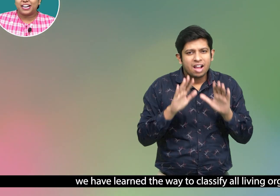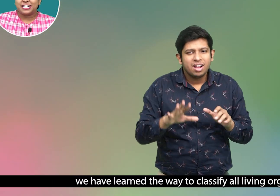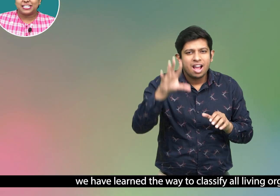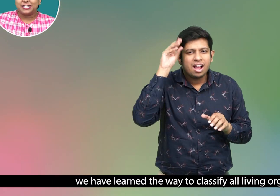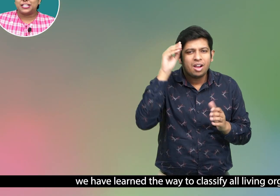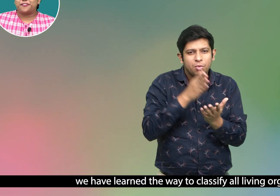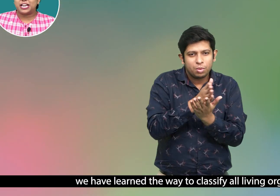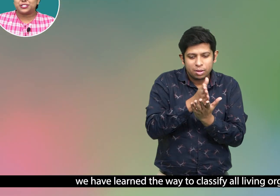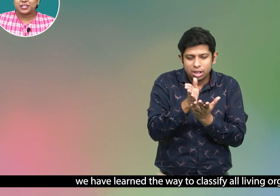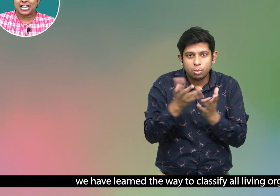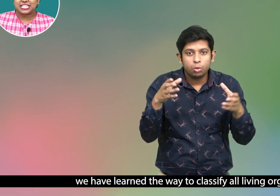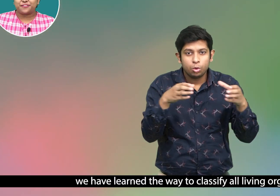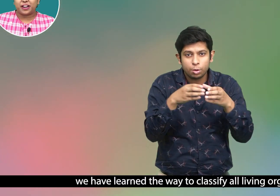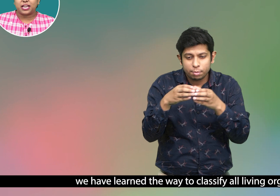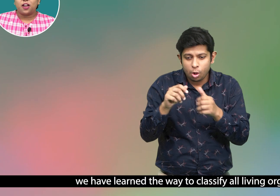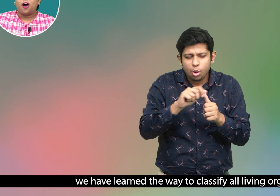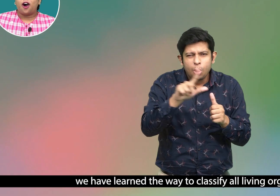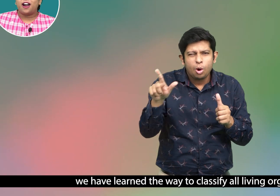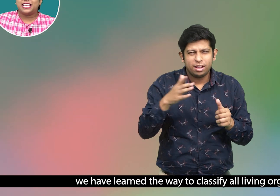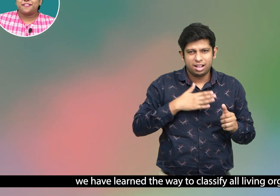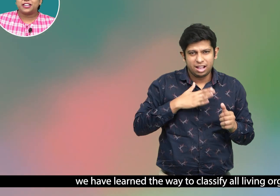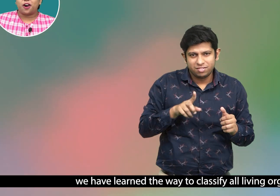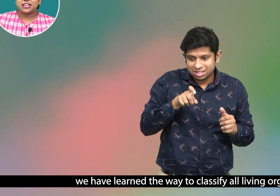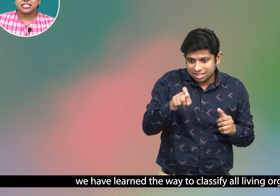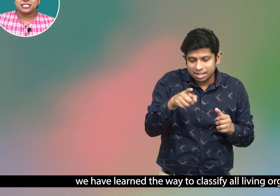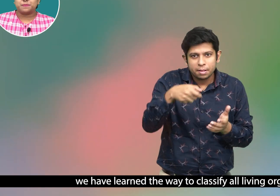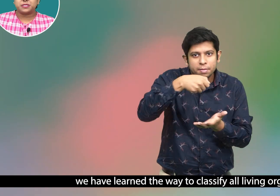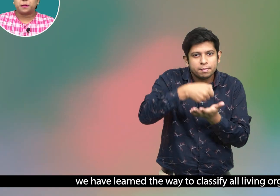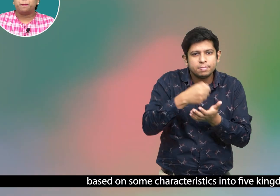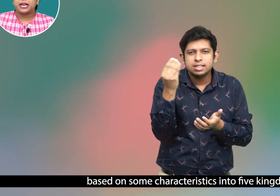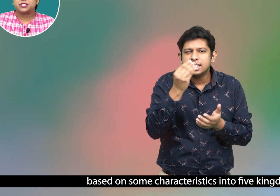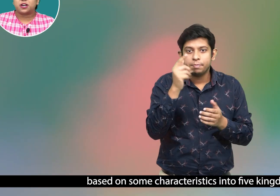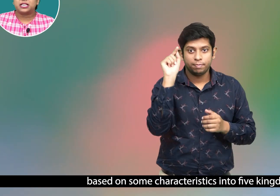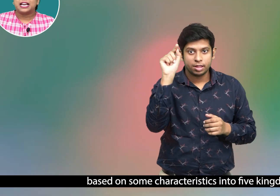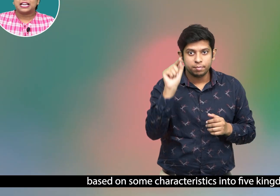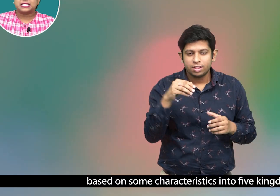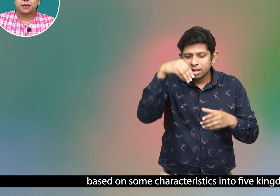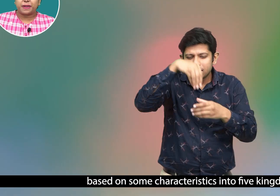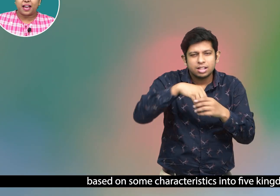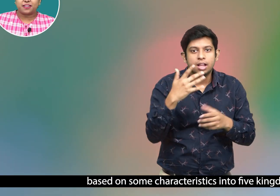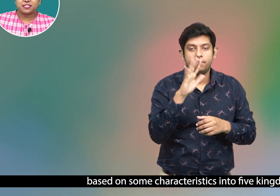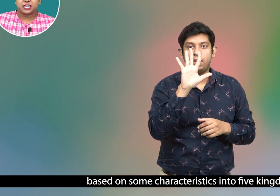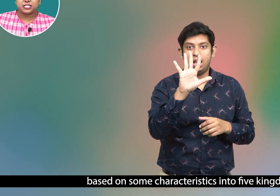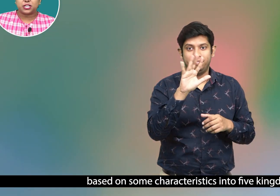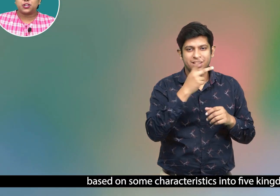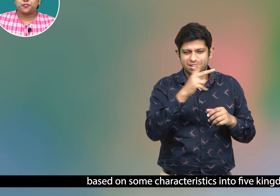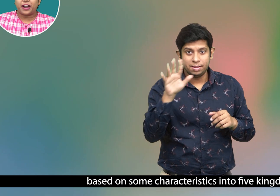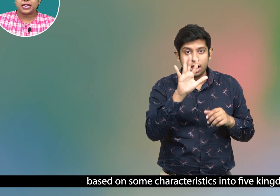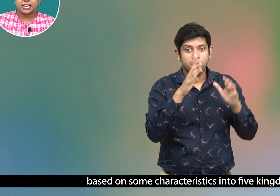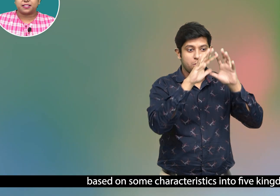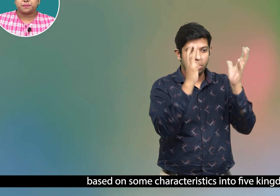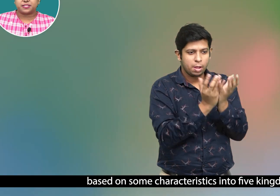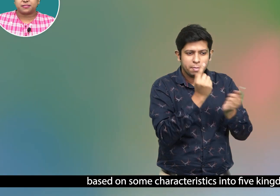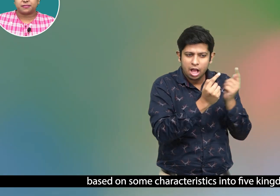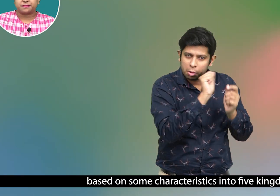We have learned the way to classify all living organisms based on some characteristics into